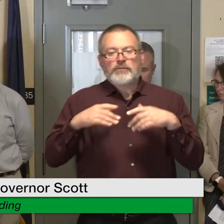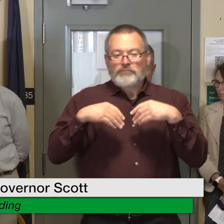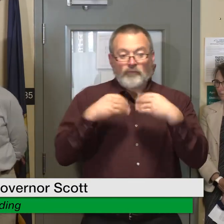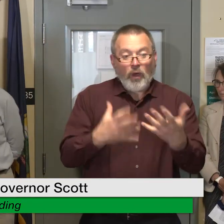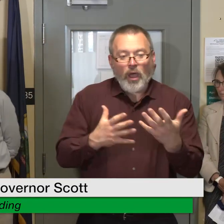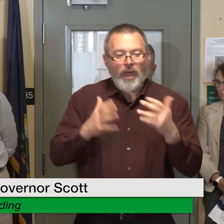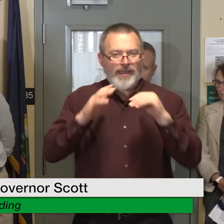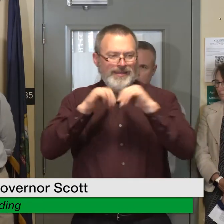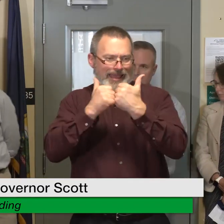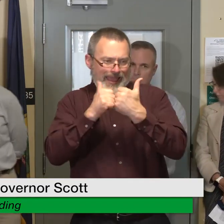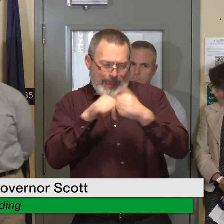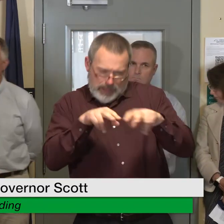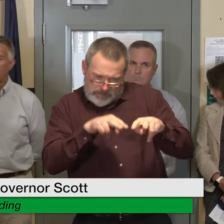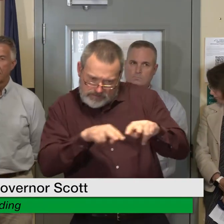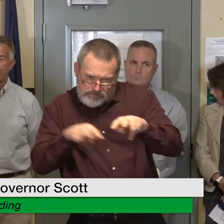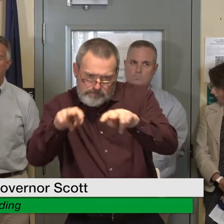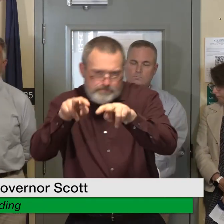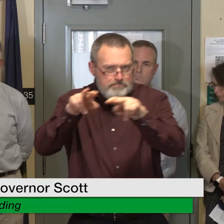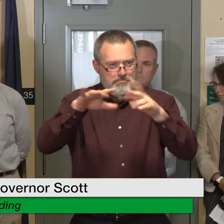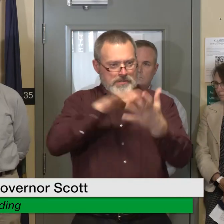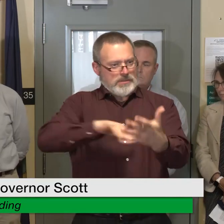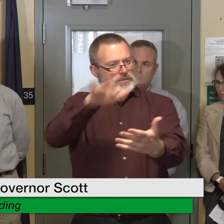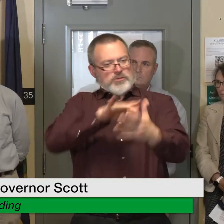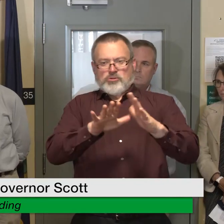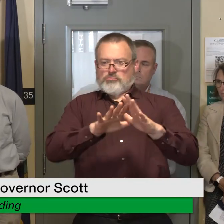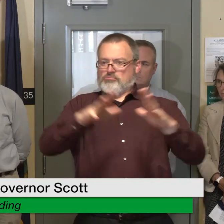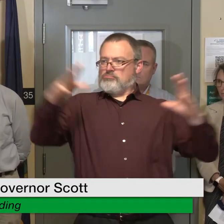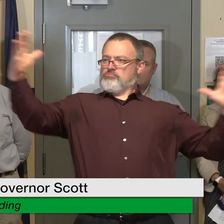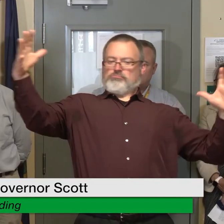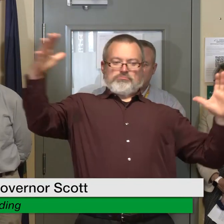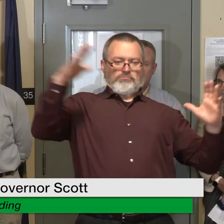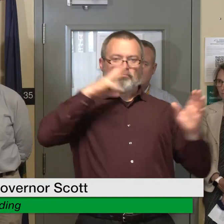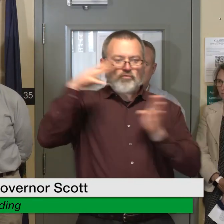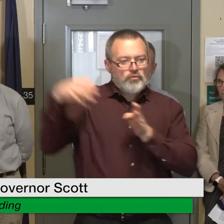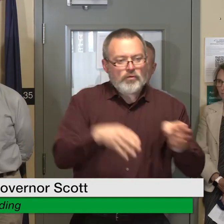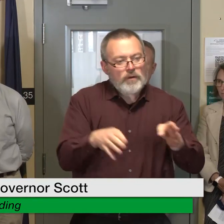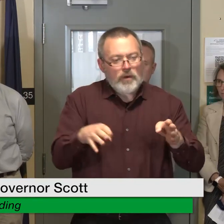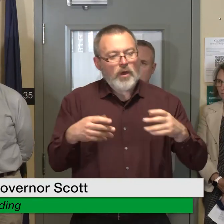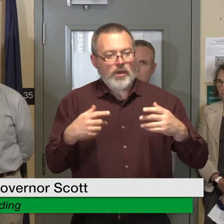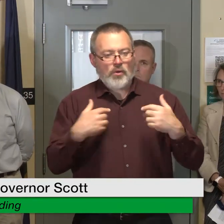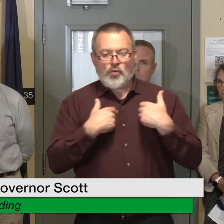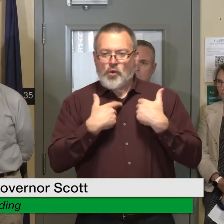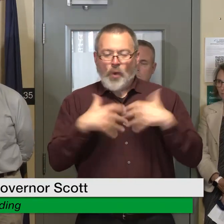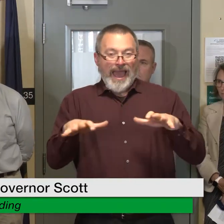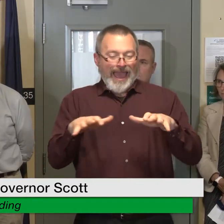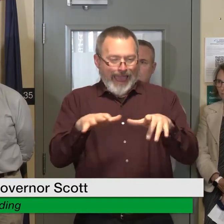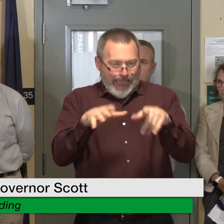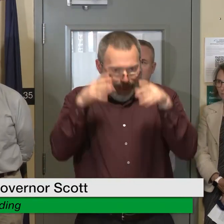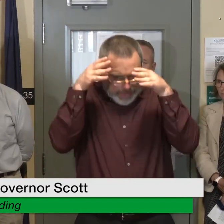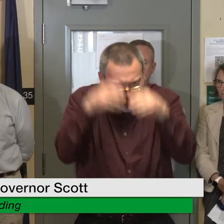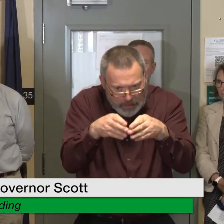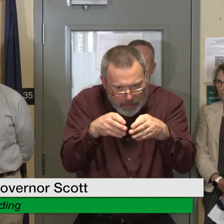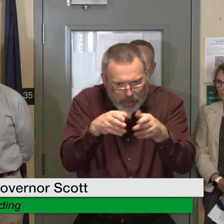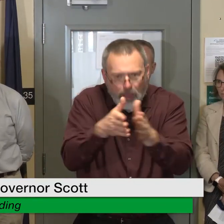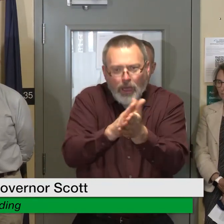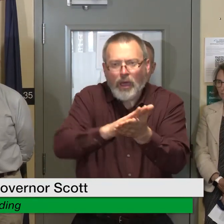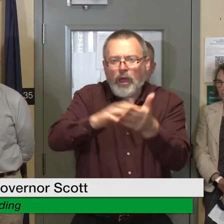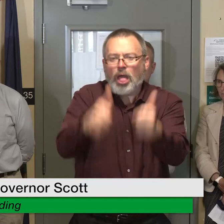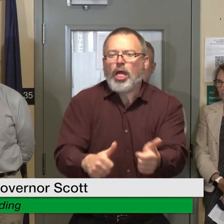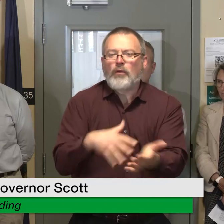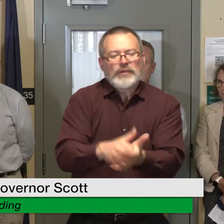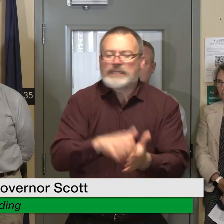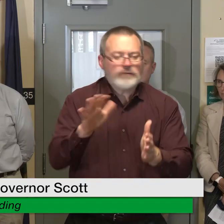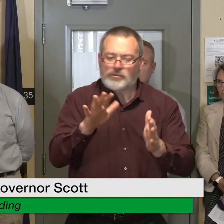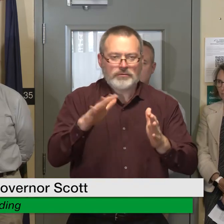that dredging needs to be done strategically so as not to further destabilize rivers ahead of the next flood.